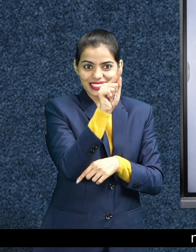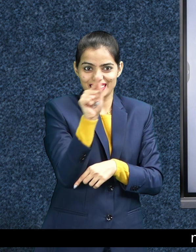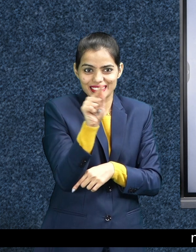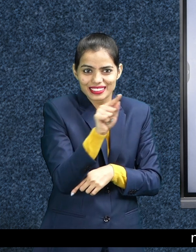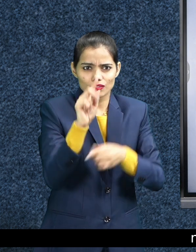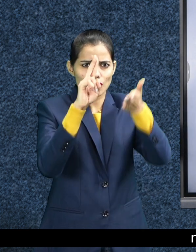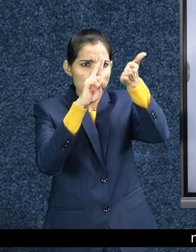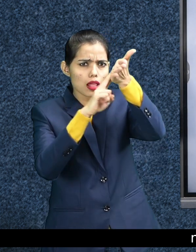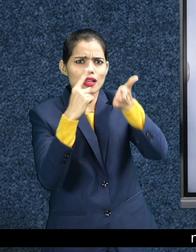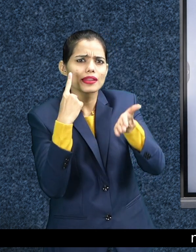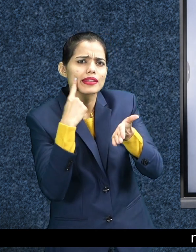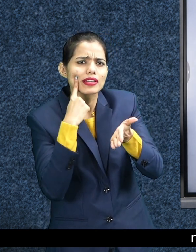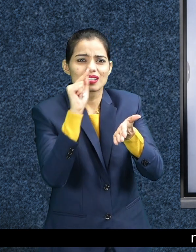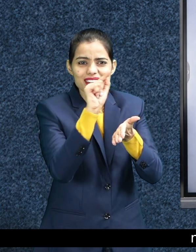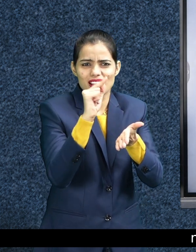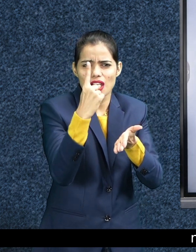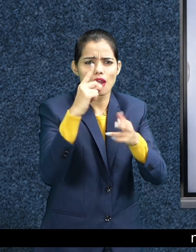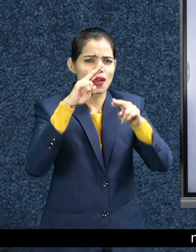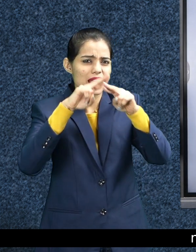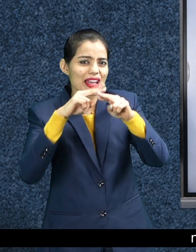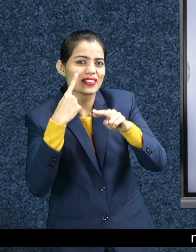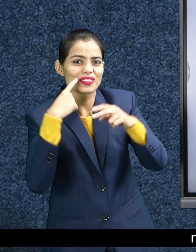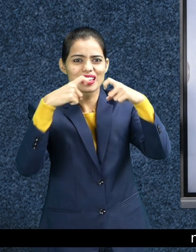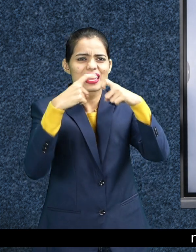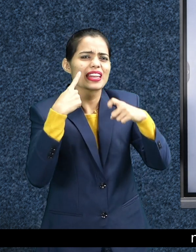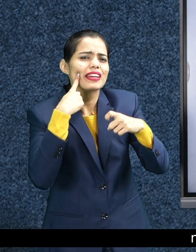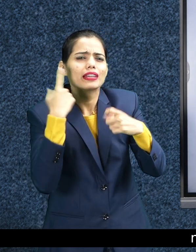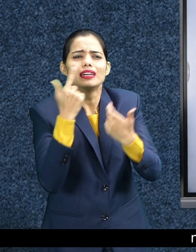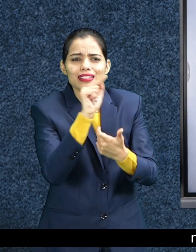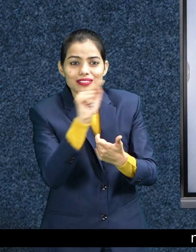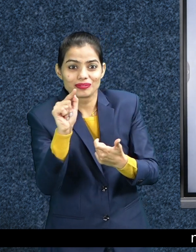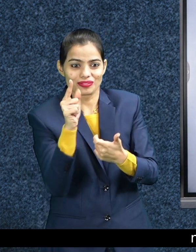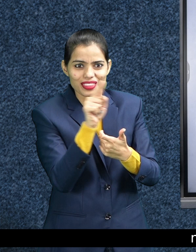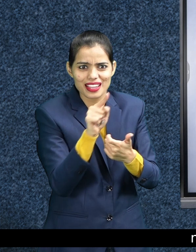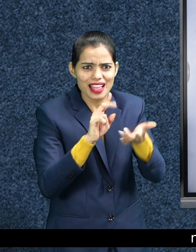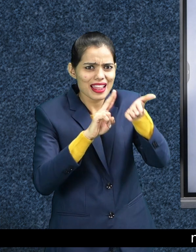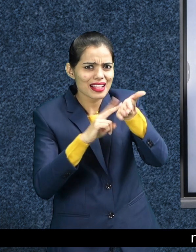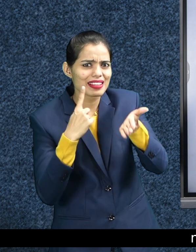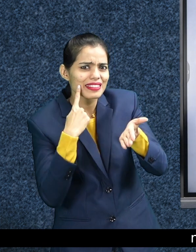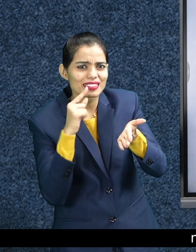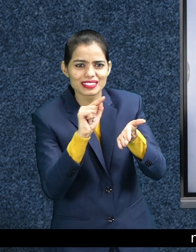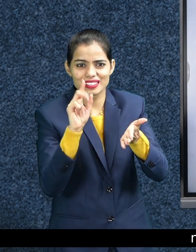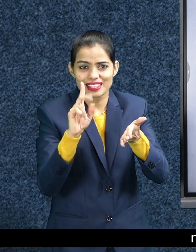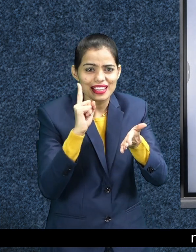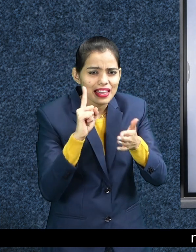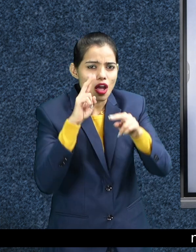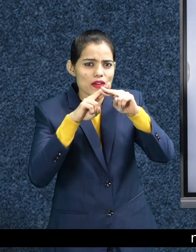Summation of I is equal to 1 to n Fi Xi by summation of I is equal to 1 to